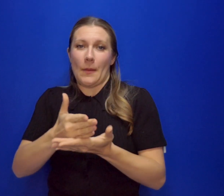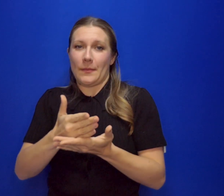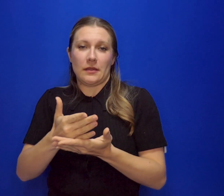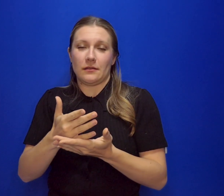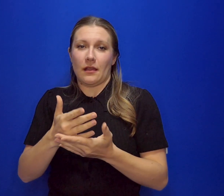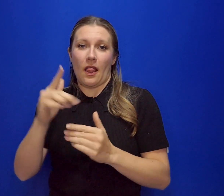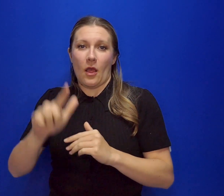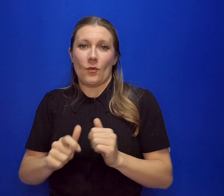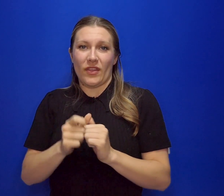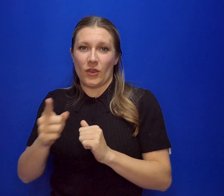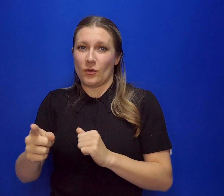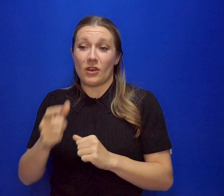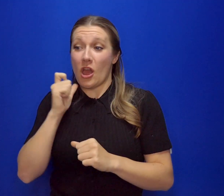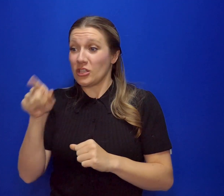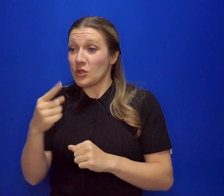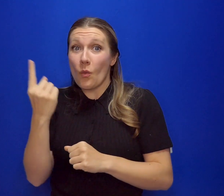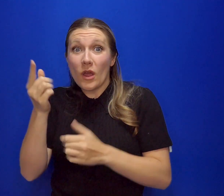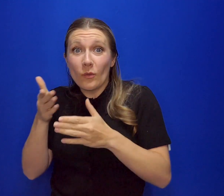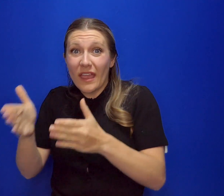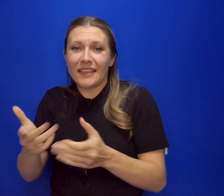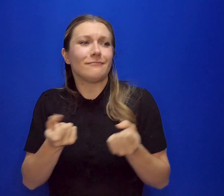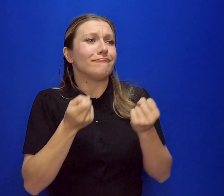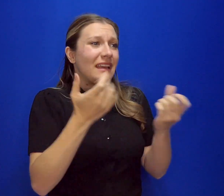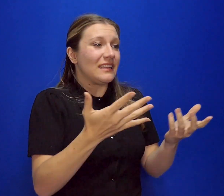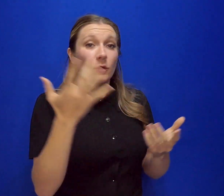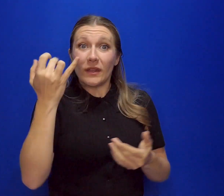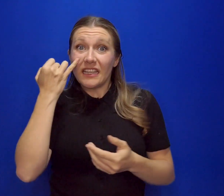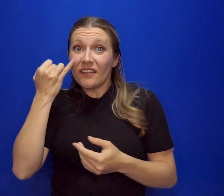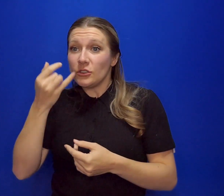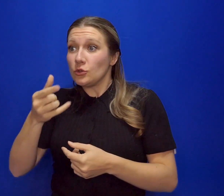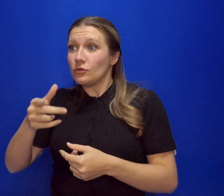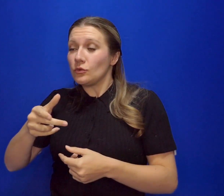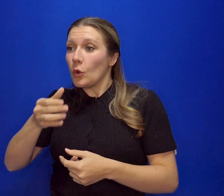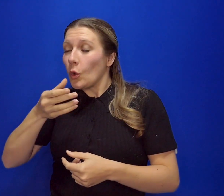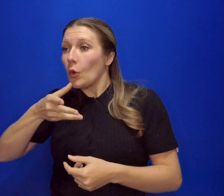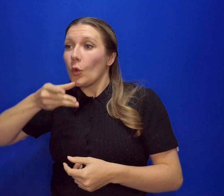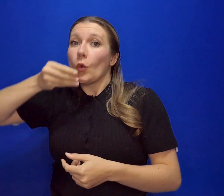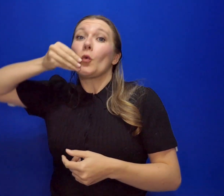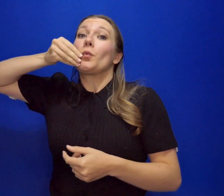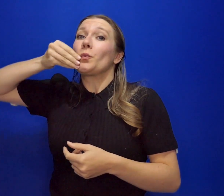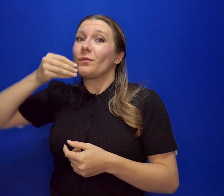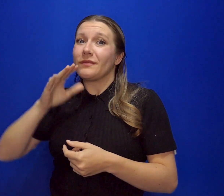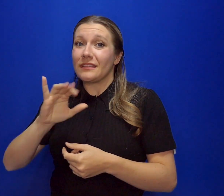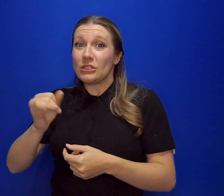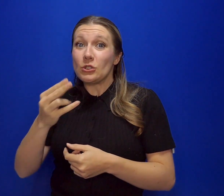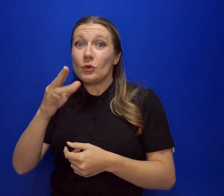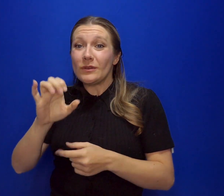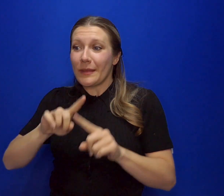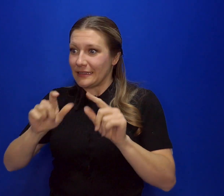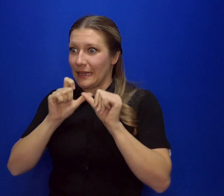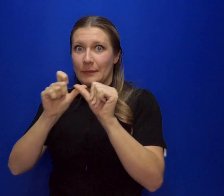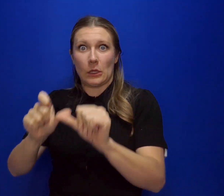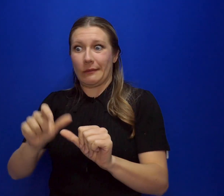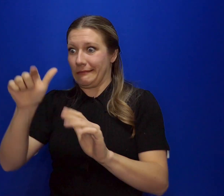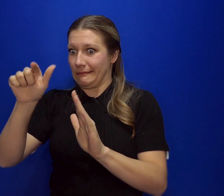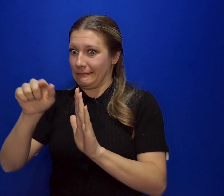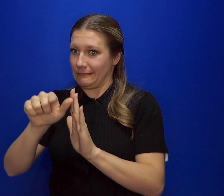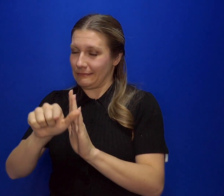like maybe, yeah, because what if you drink the juice and it keeps going? You know, like, I mean, there's a difference between